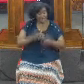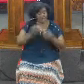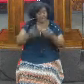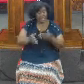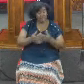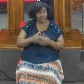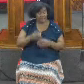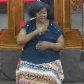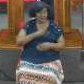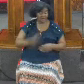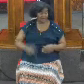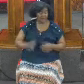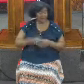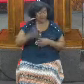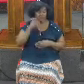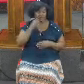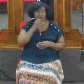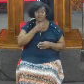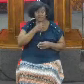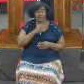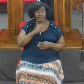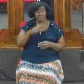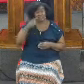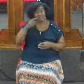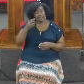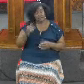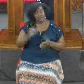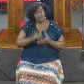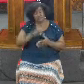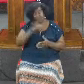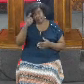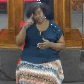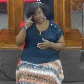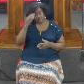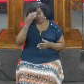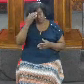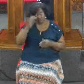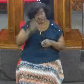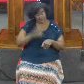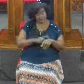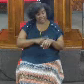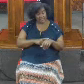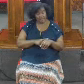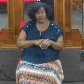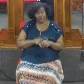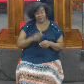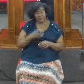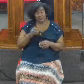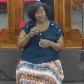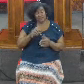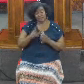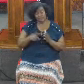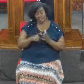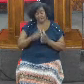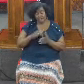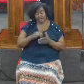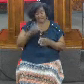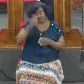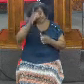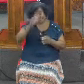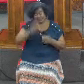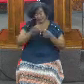the kingdom of Israel. And Christ told them that it was not for them to know the times and the season which the Father put in his